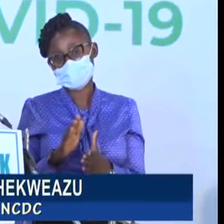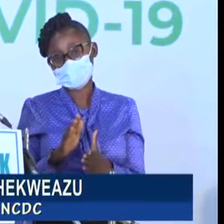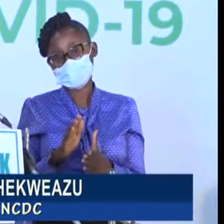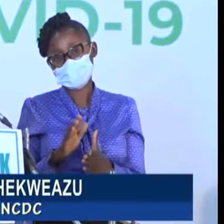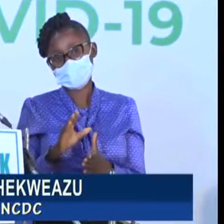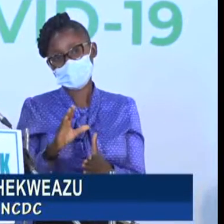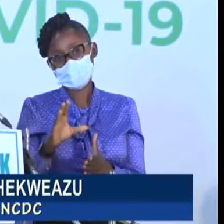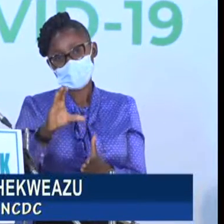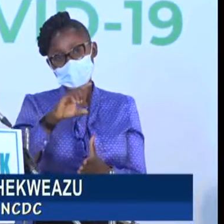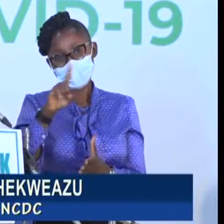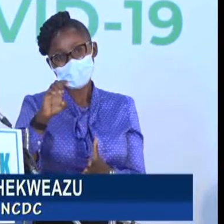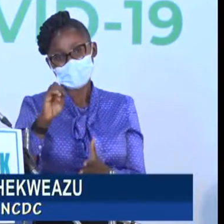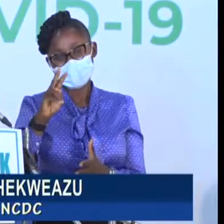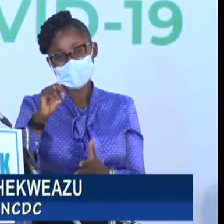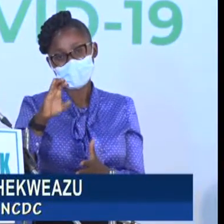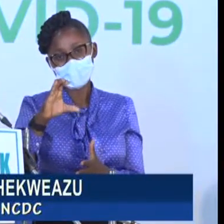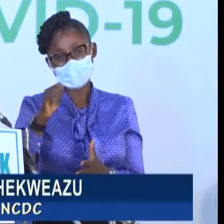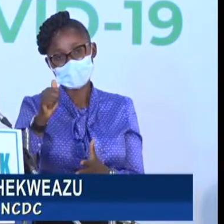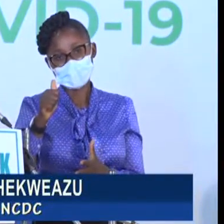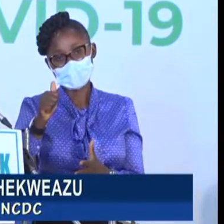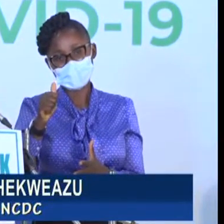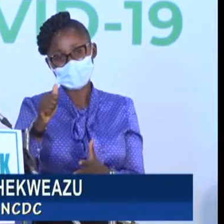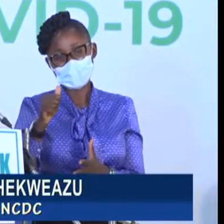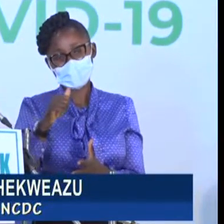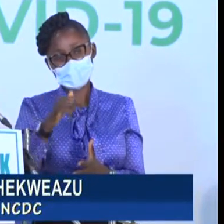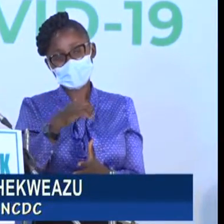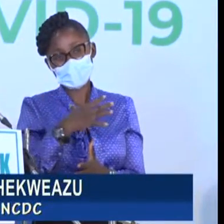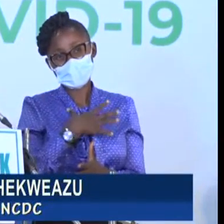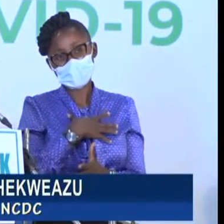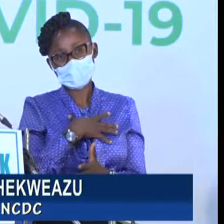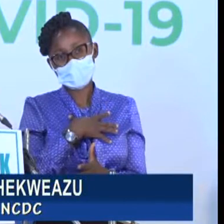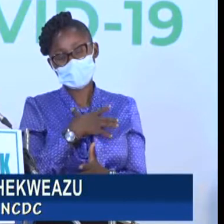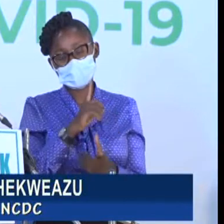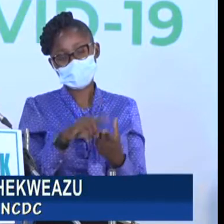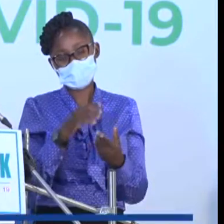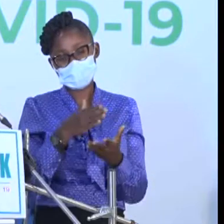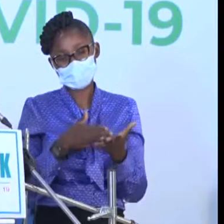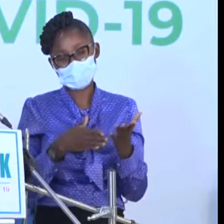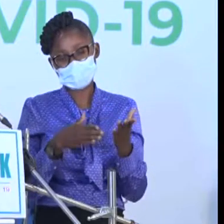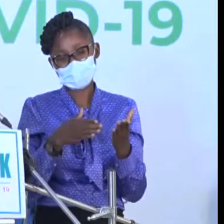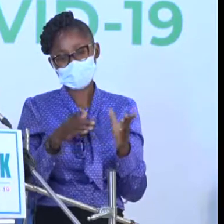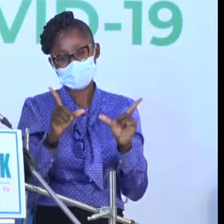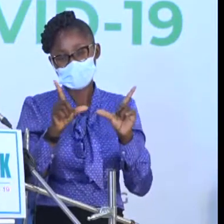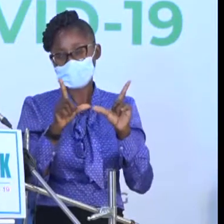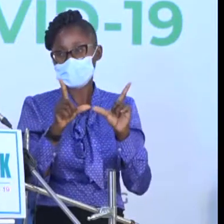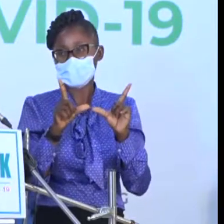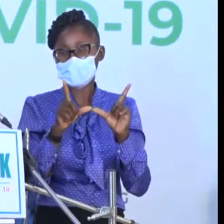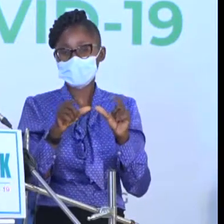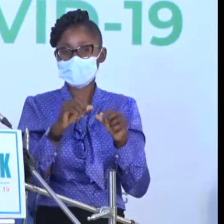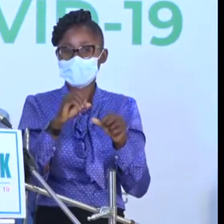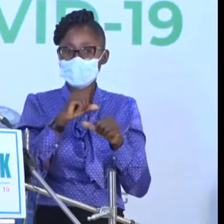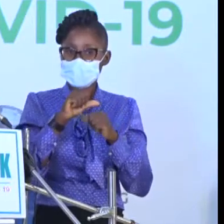the the AstraZeneca vaccine to certain very rare incidents of blood